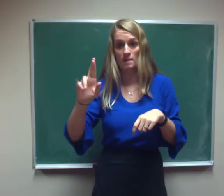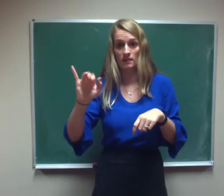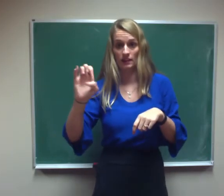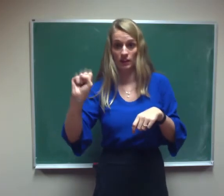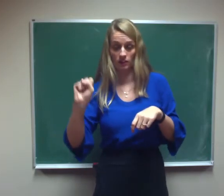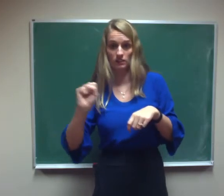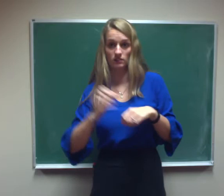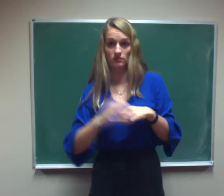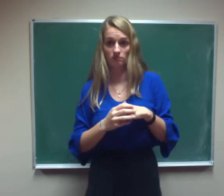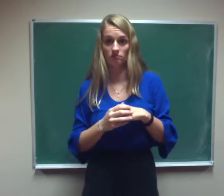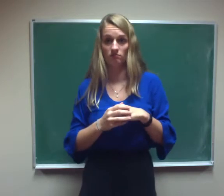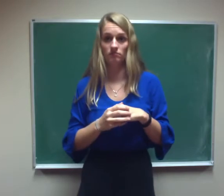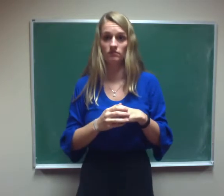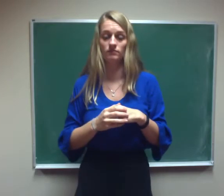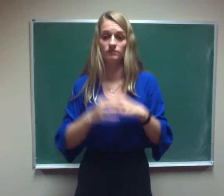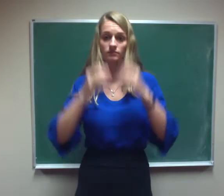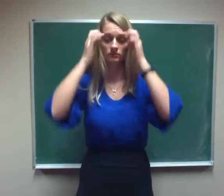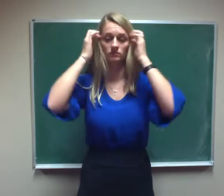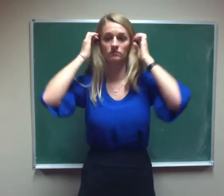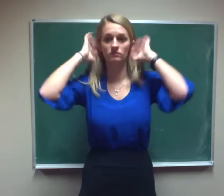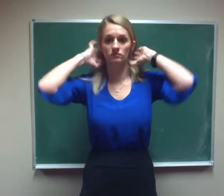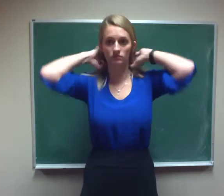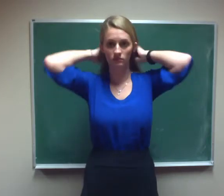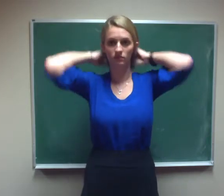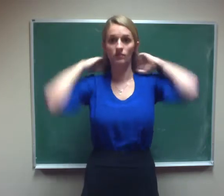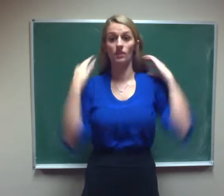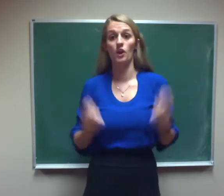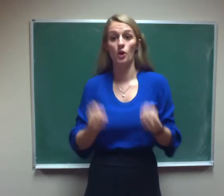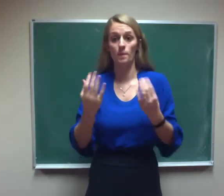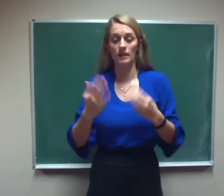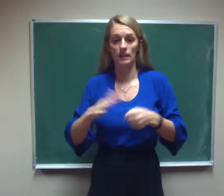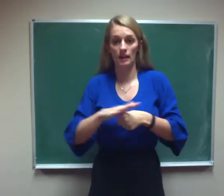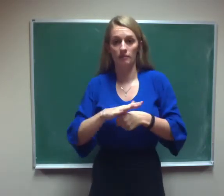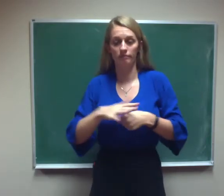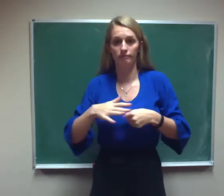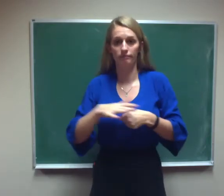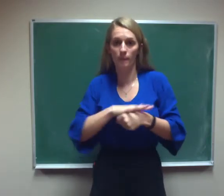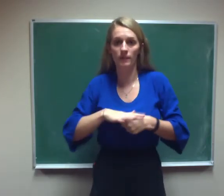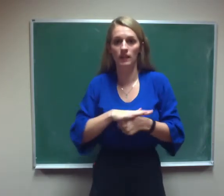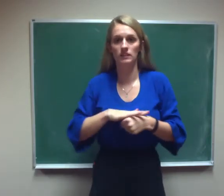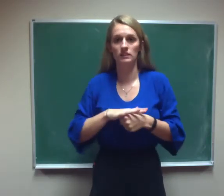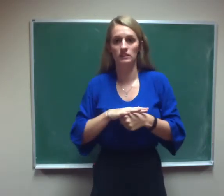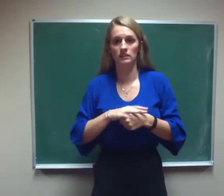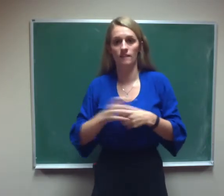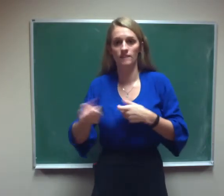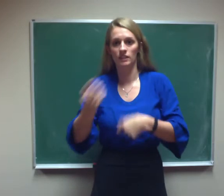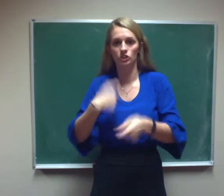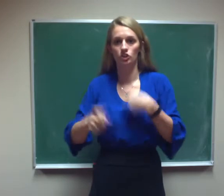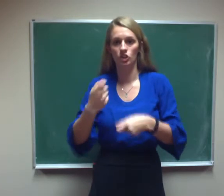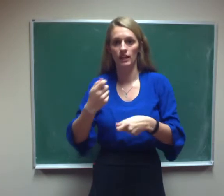sites of exchange in the body. The list of capillary networks is literally endless. After exchange